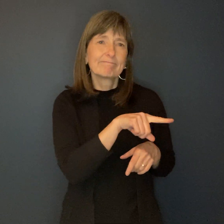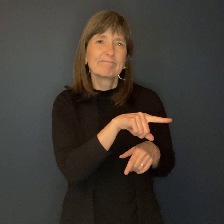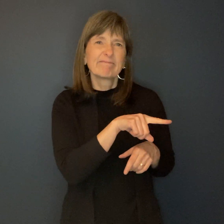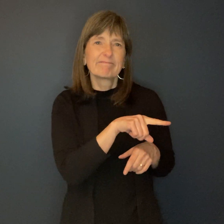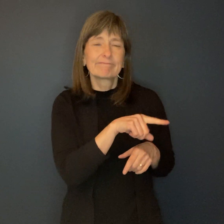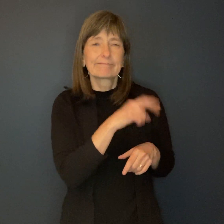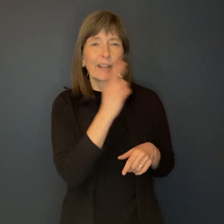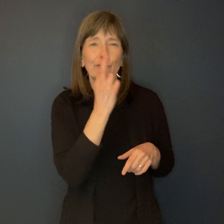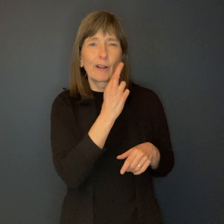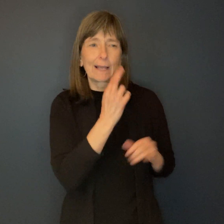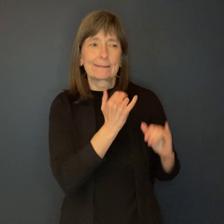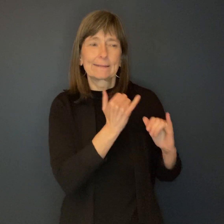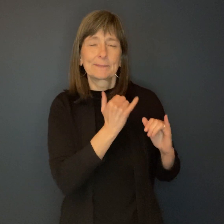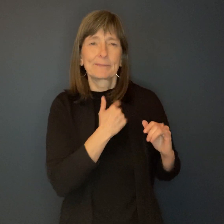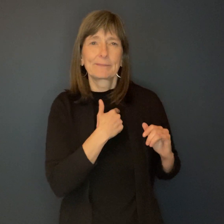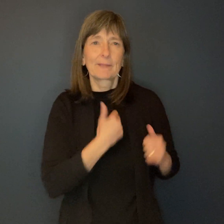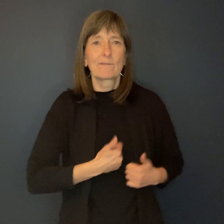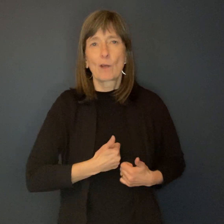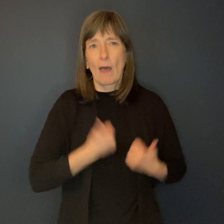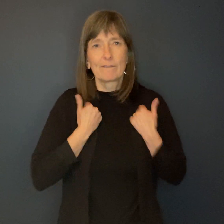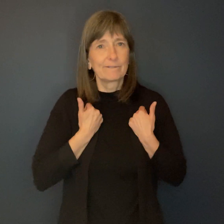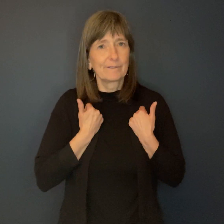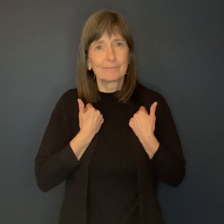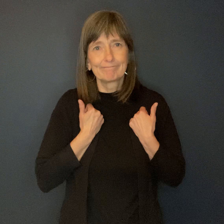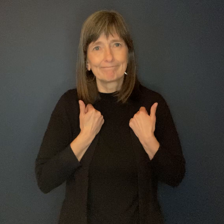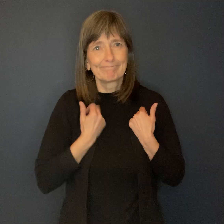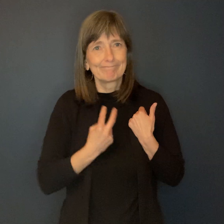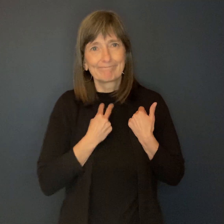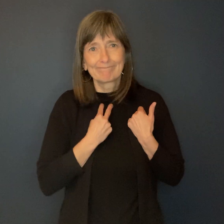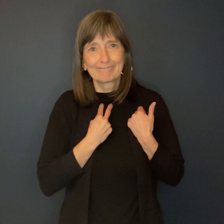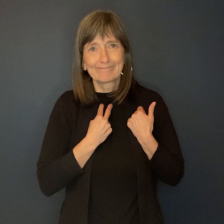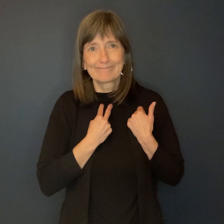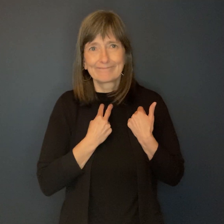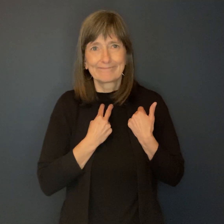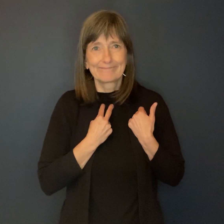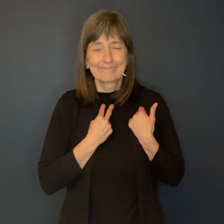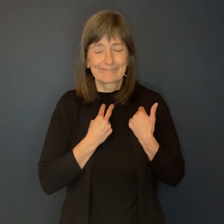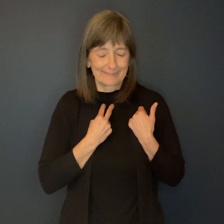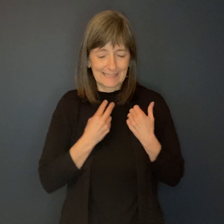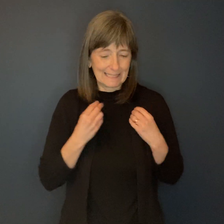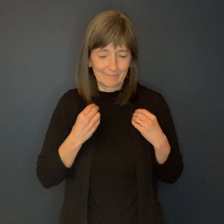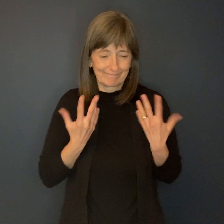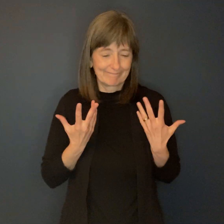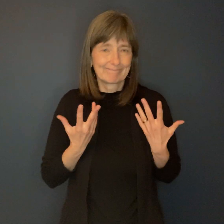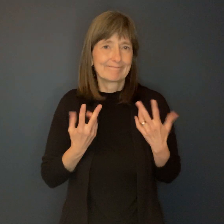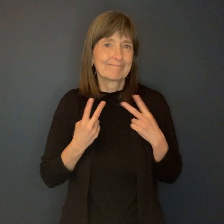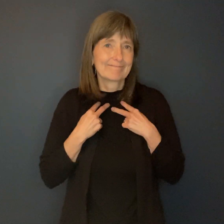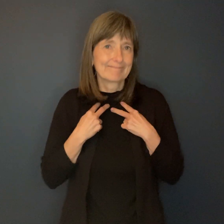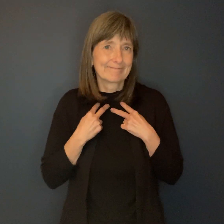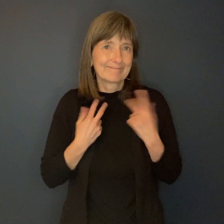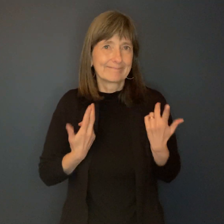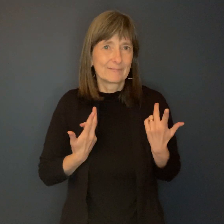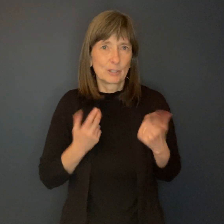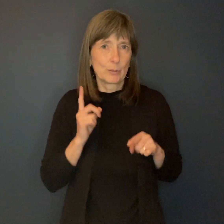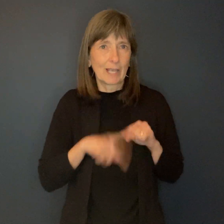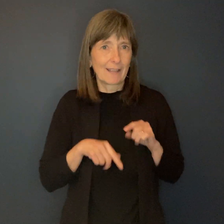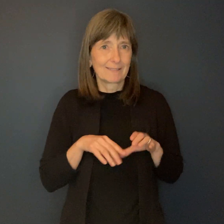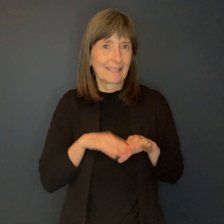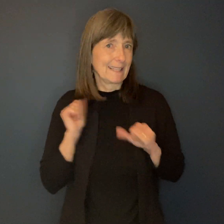sentence, like it's in your blood. I particularly don't see myself going to sleep